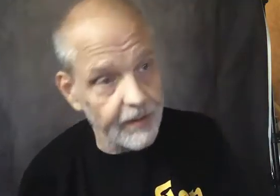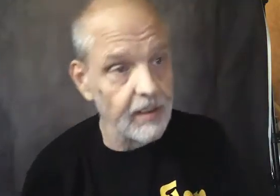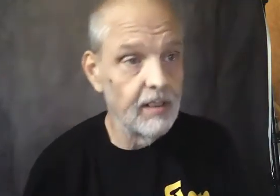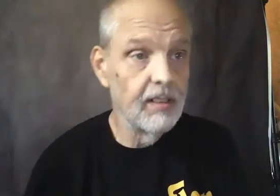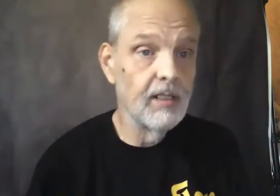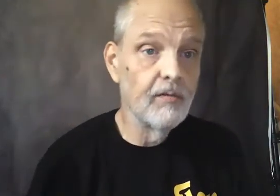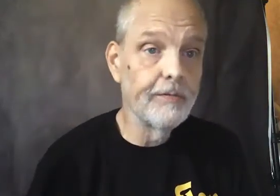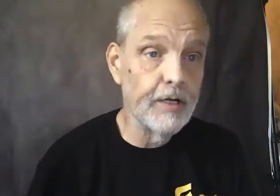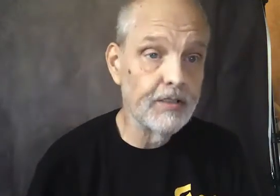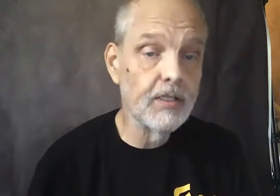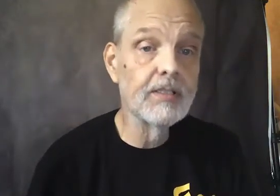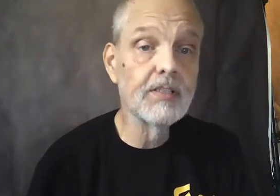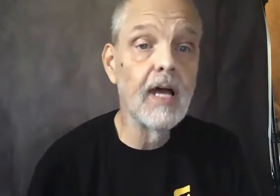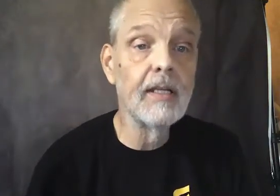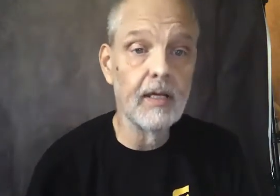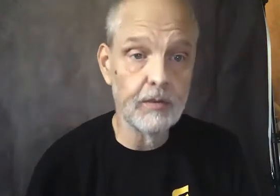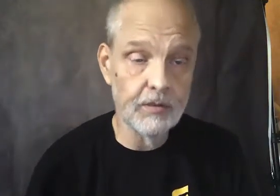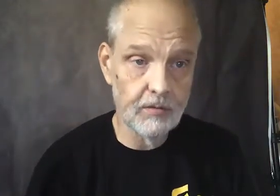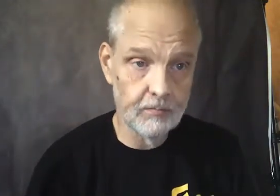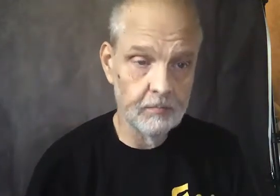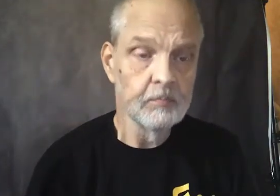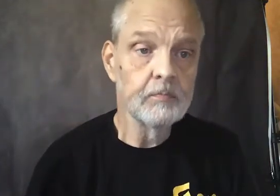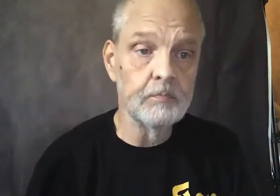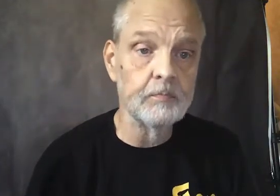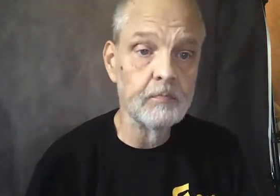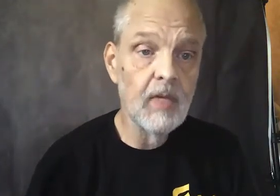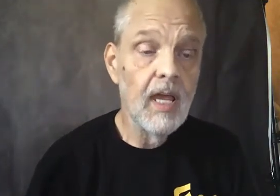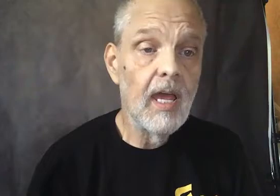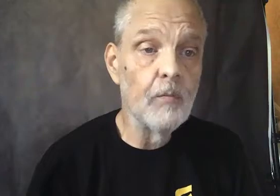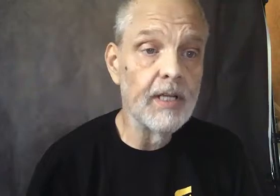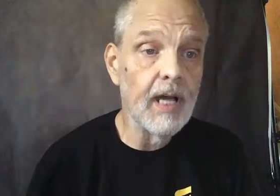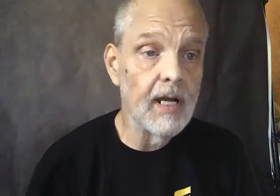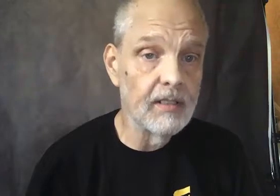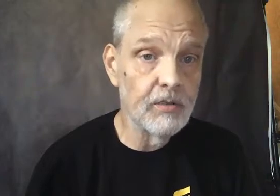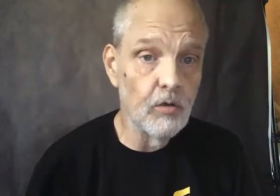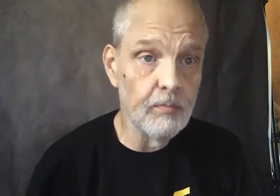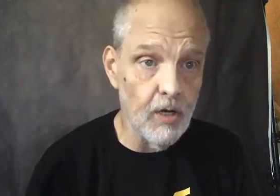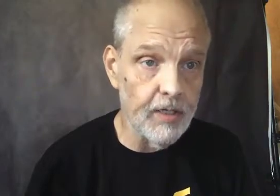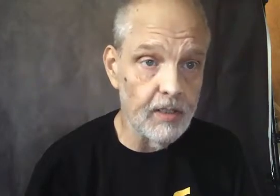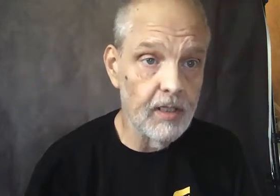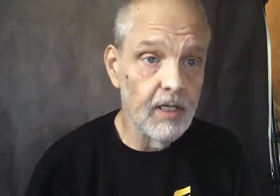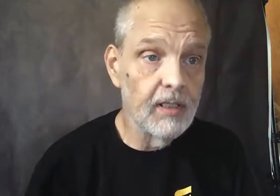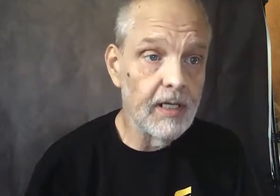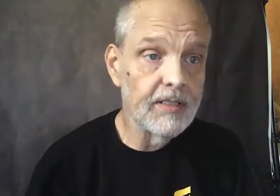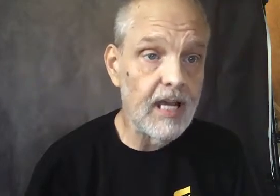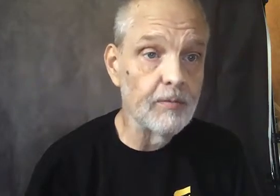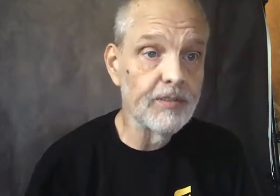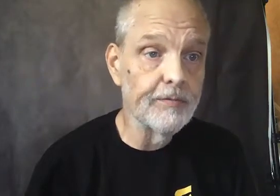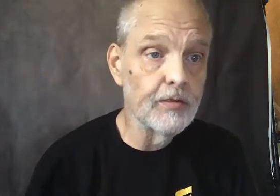Gallaudet French Sign Language. And when they got to America, they established the first